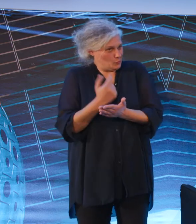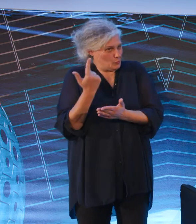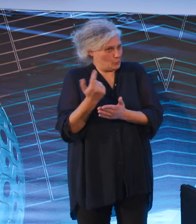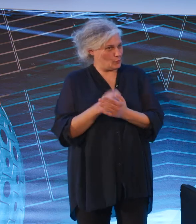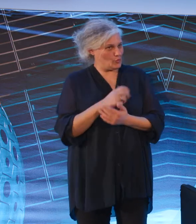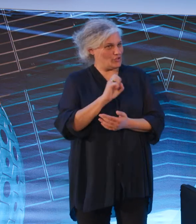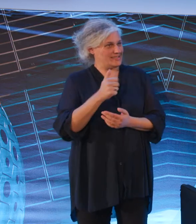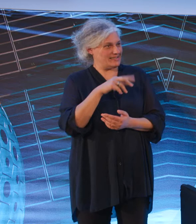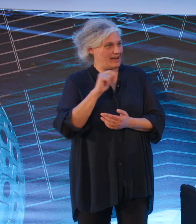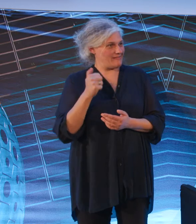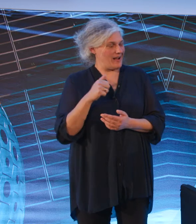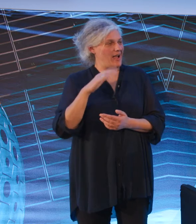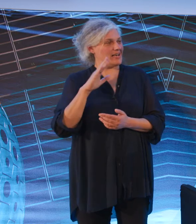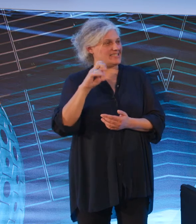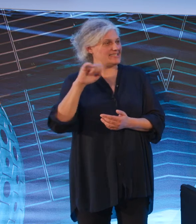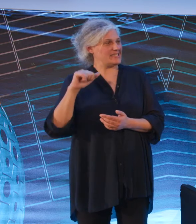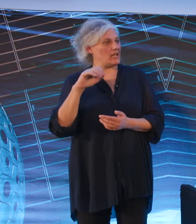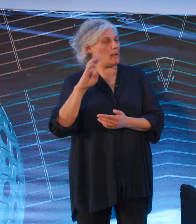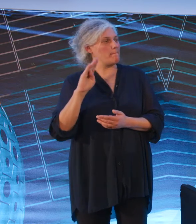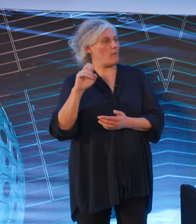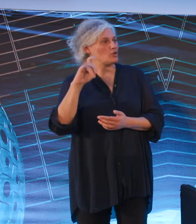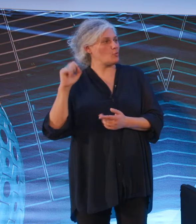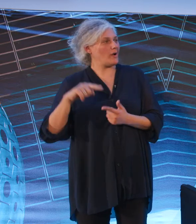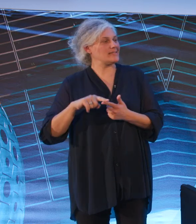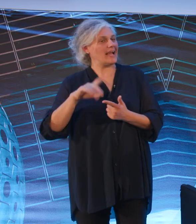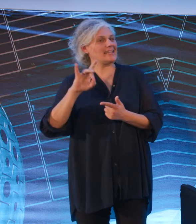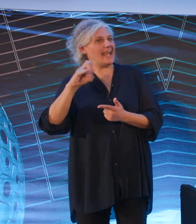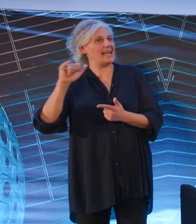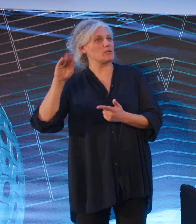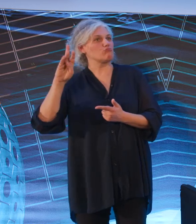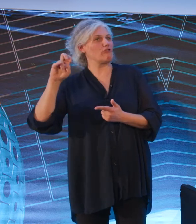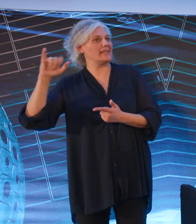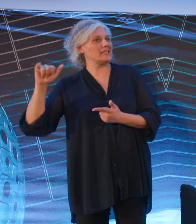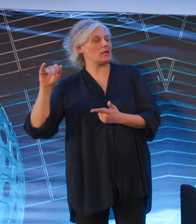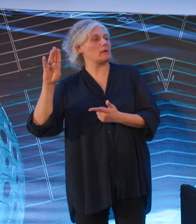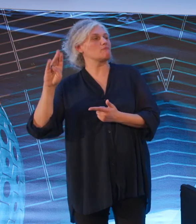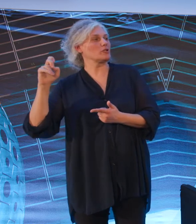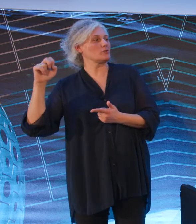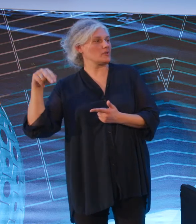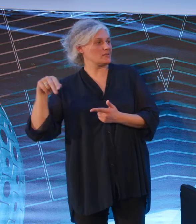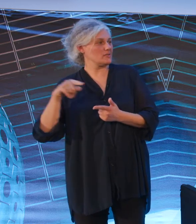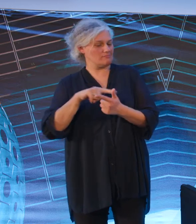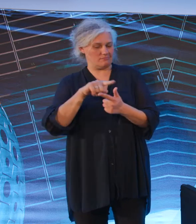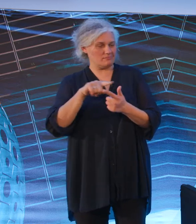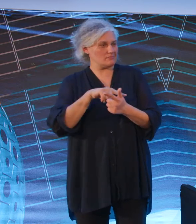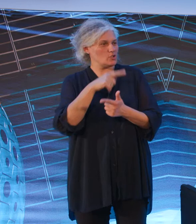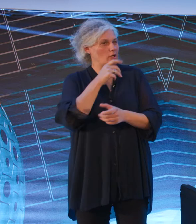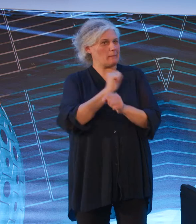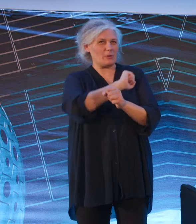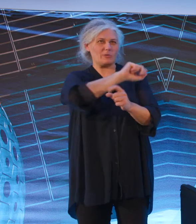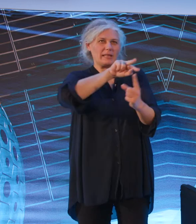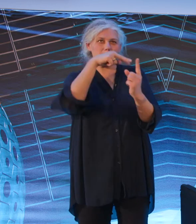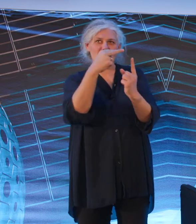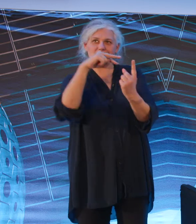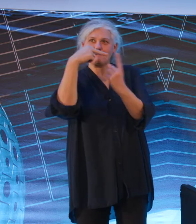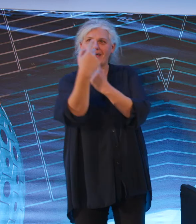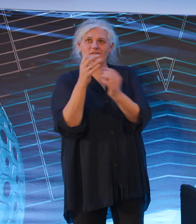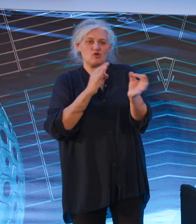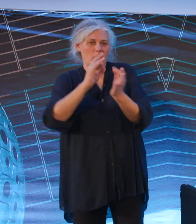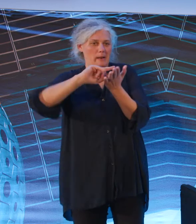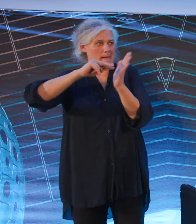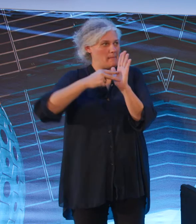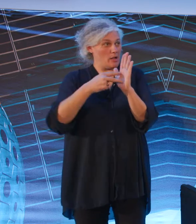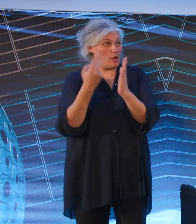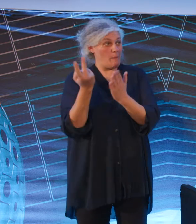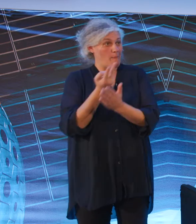Sarah Lindsay Swan and Kaylee Bailey Bromley, to speak with us about their perspectives on the strategic plan. Both